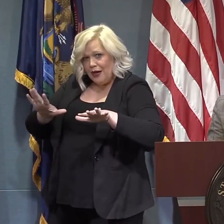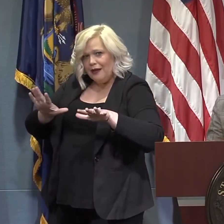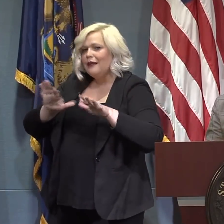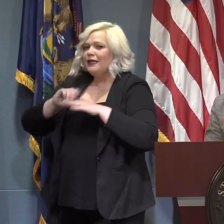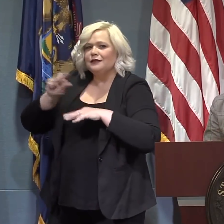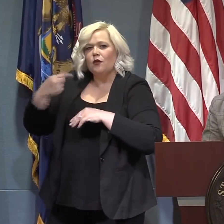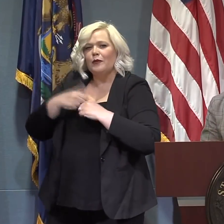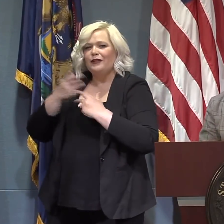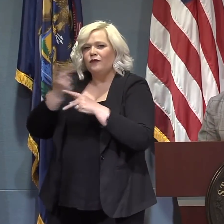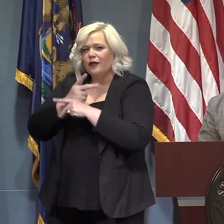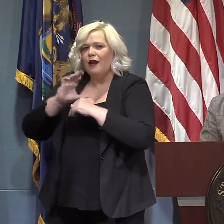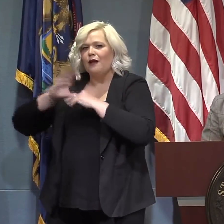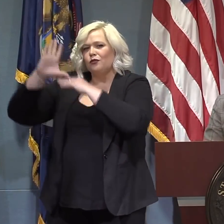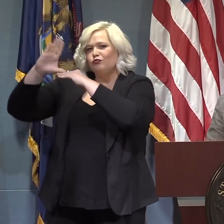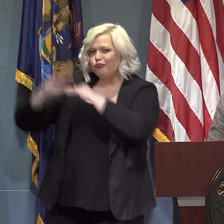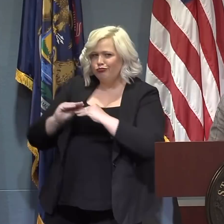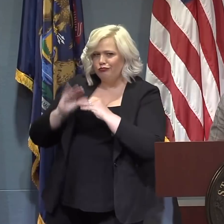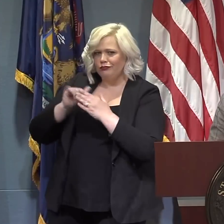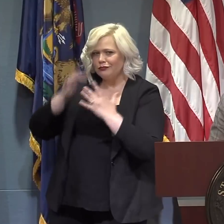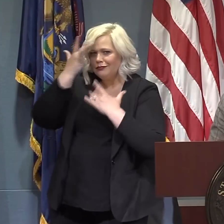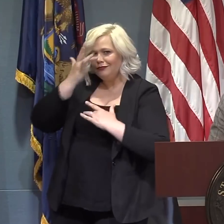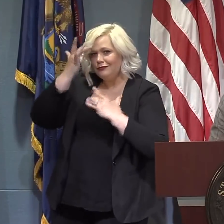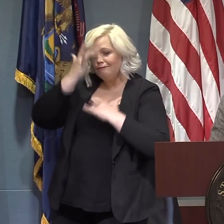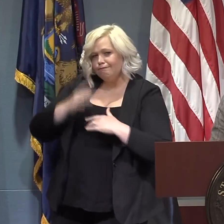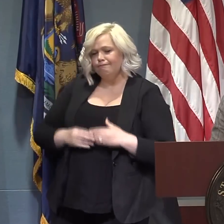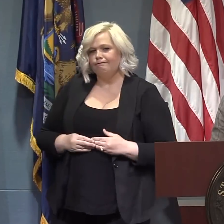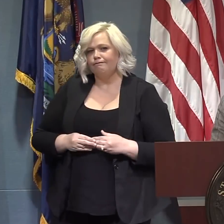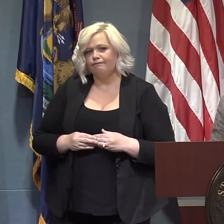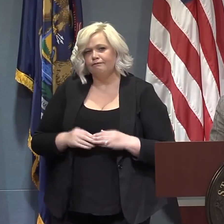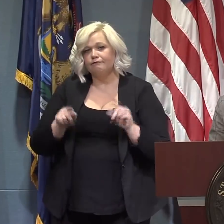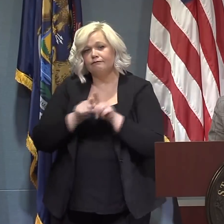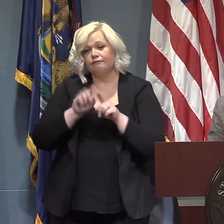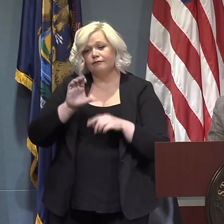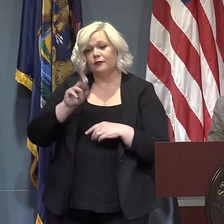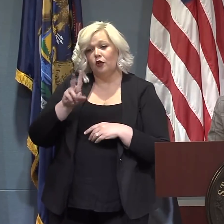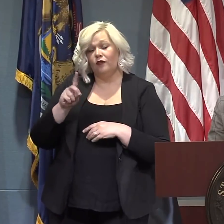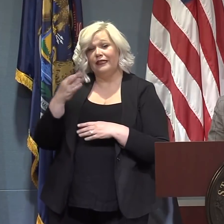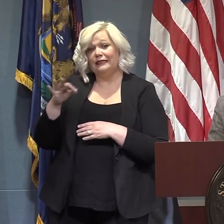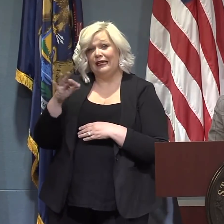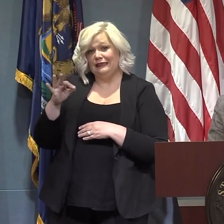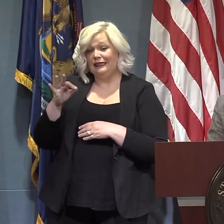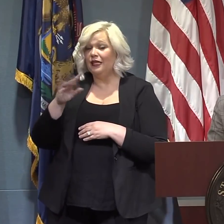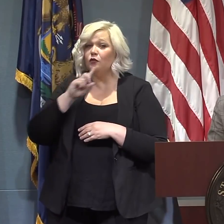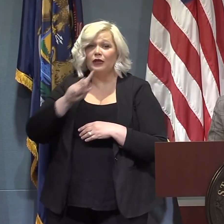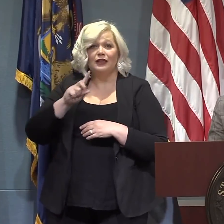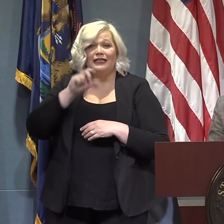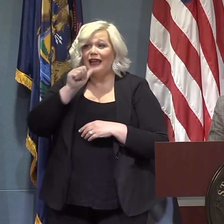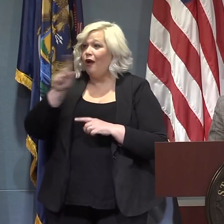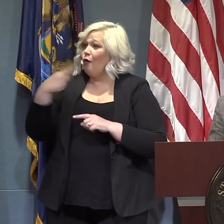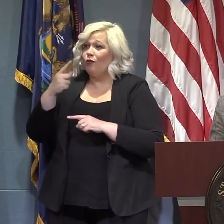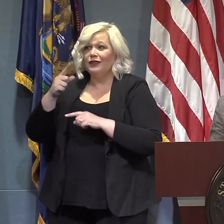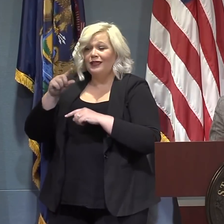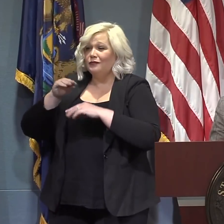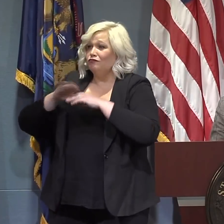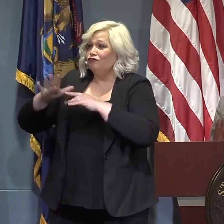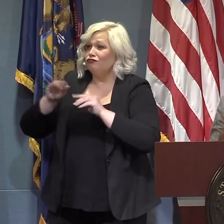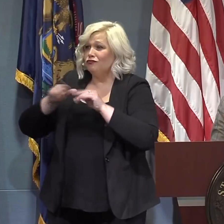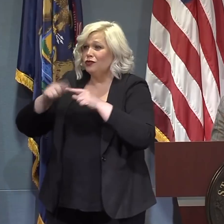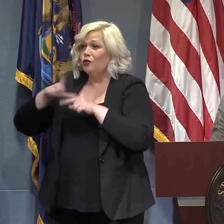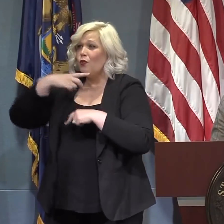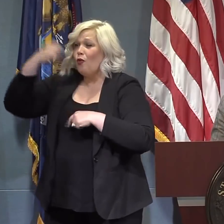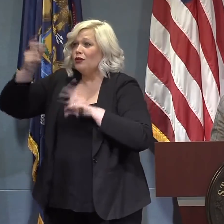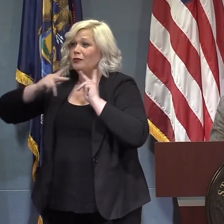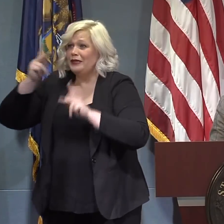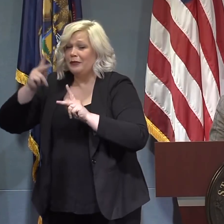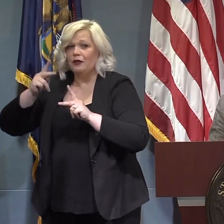ahead of this disease. We also know that COVID-19 affects people of all ages. The age range for COVID-19